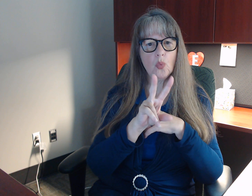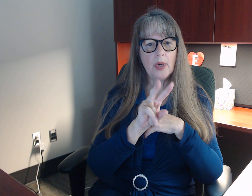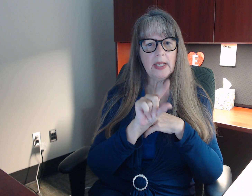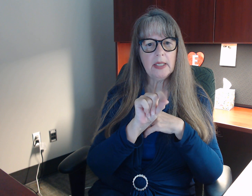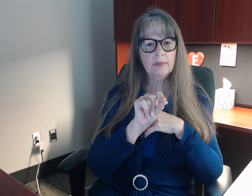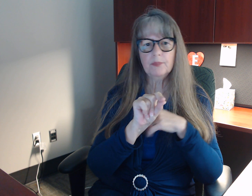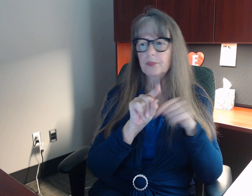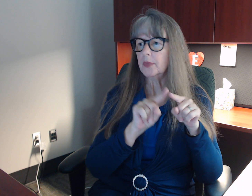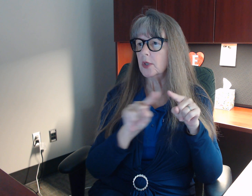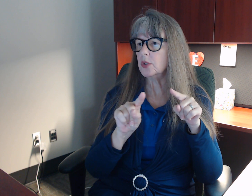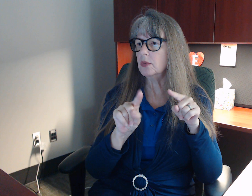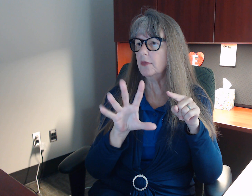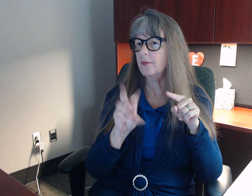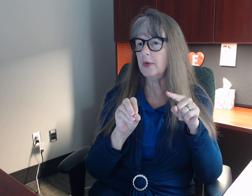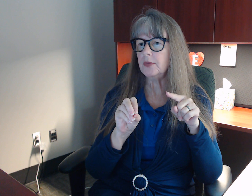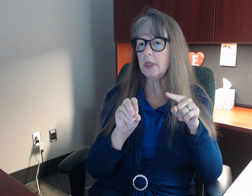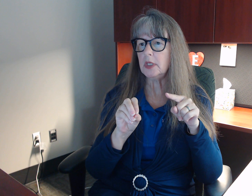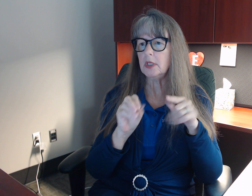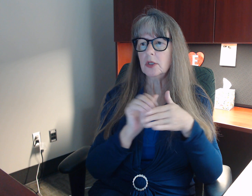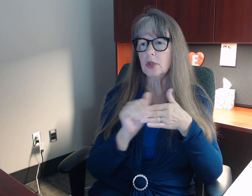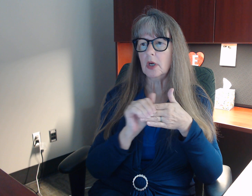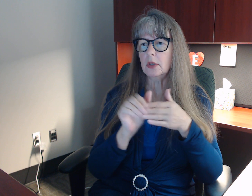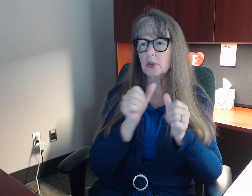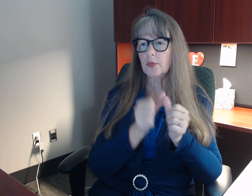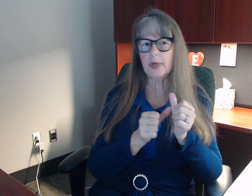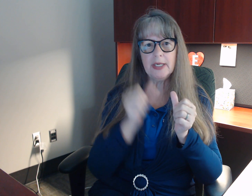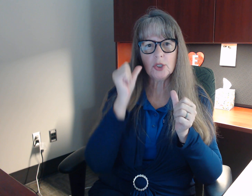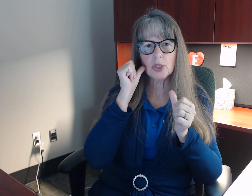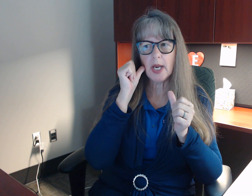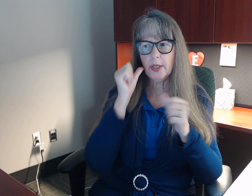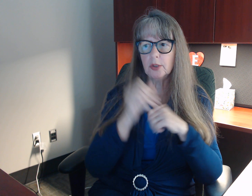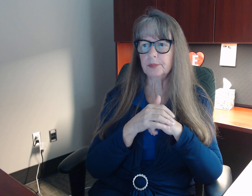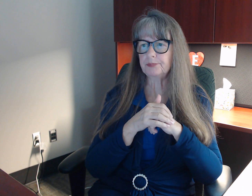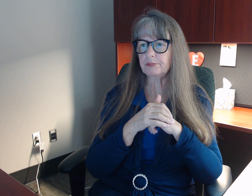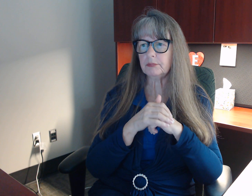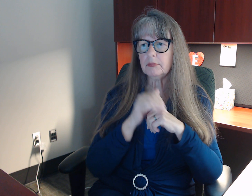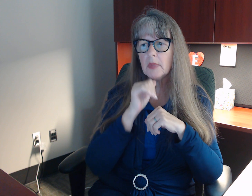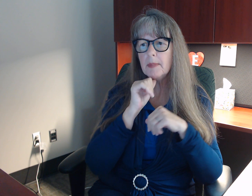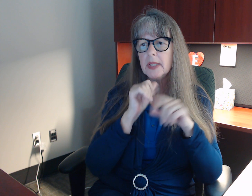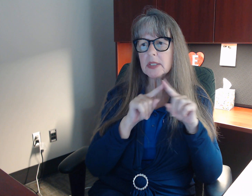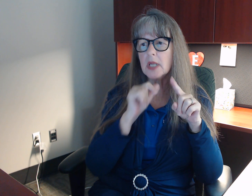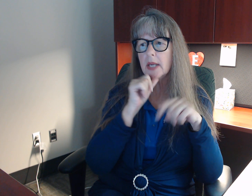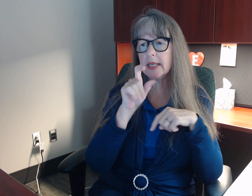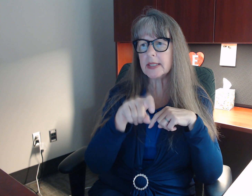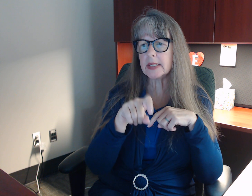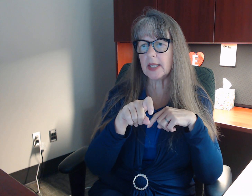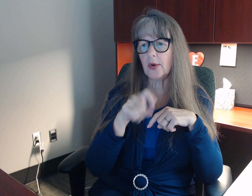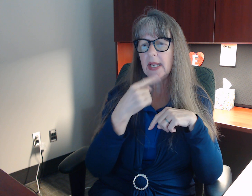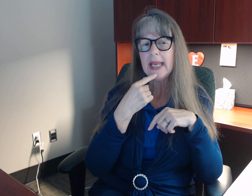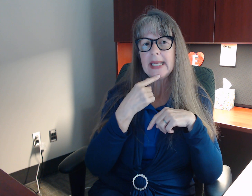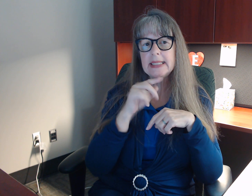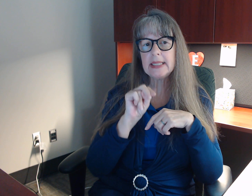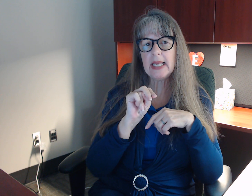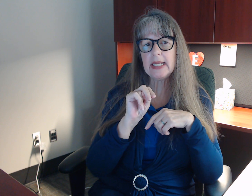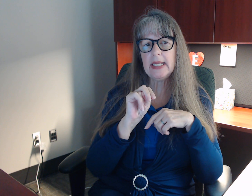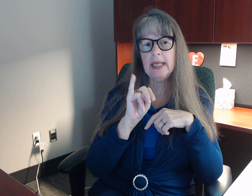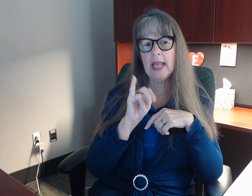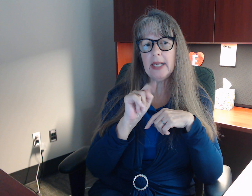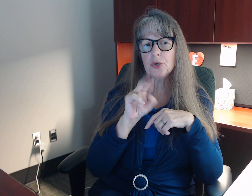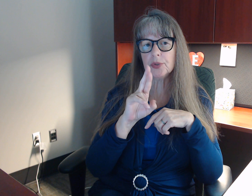$20 to $50 for each tire, but it's not necessary. He said that